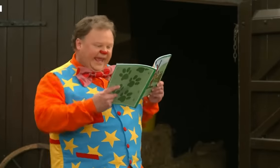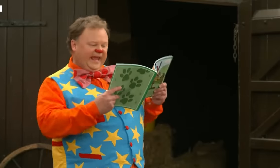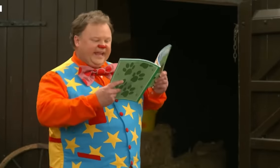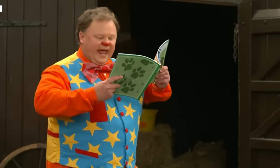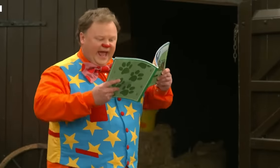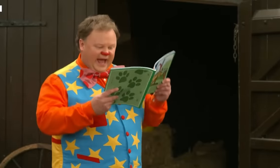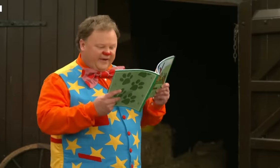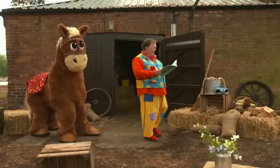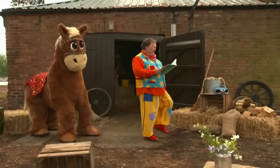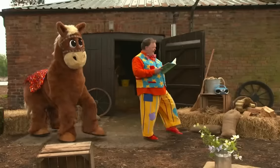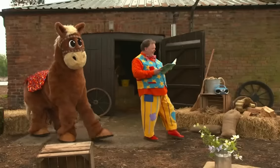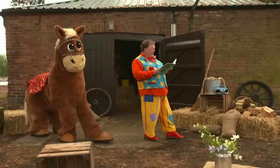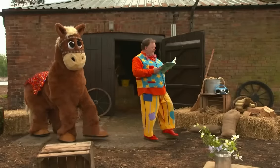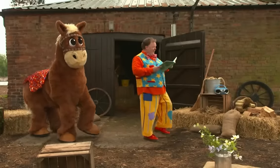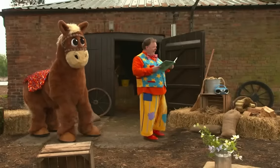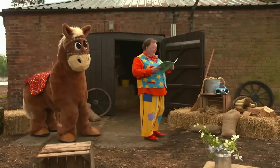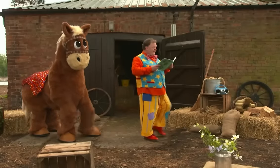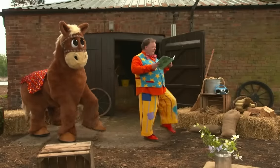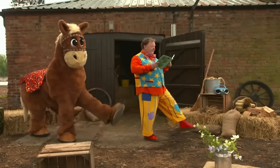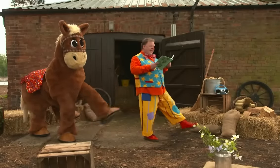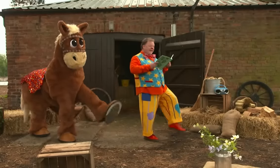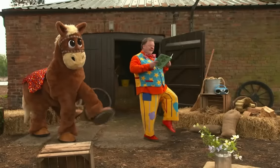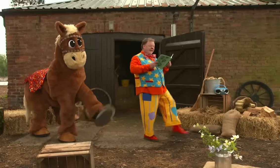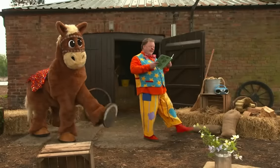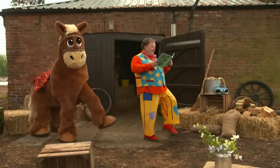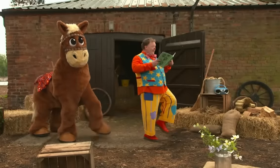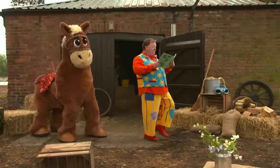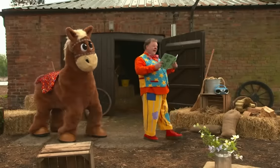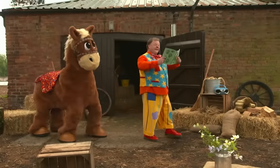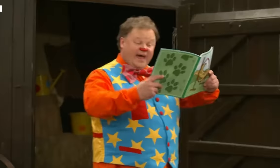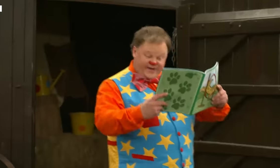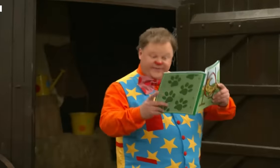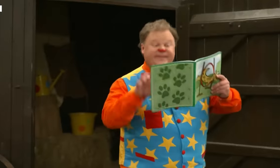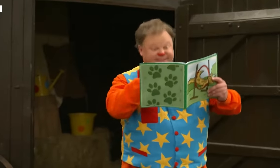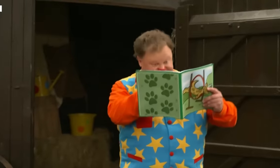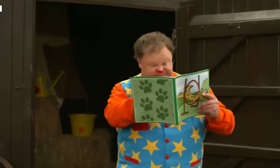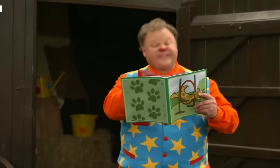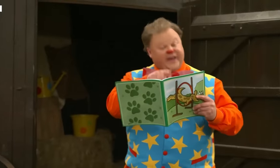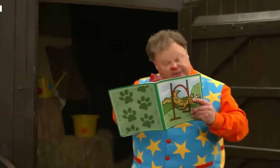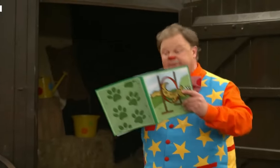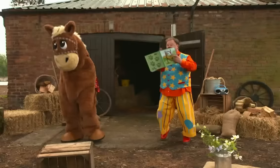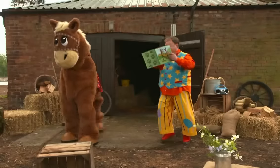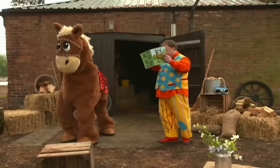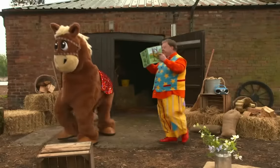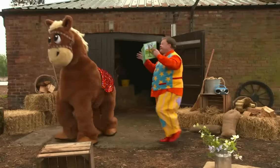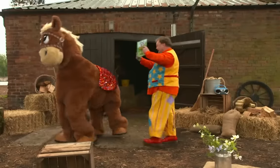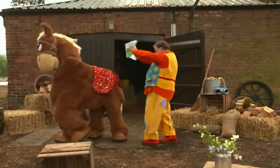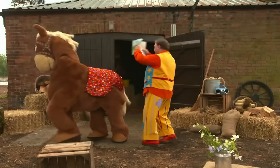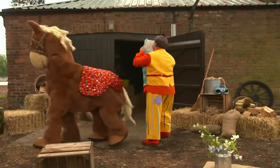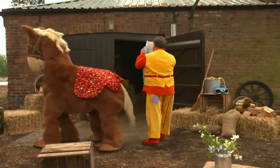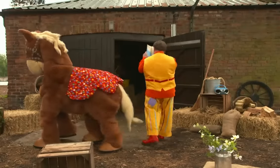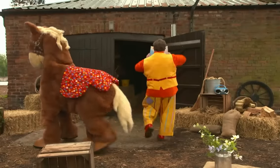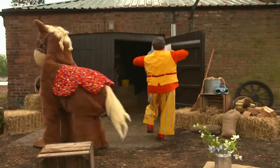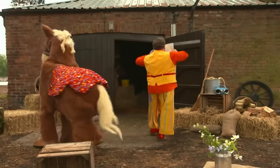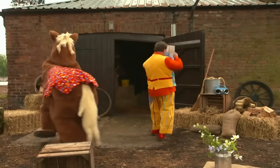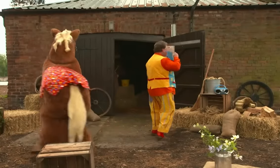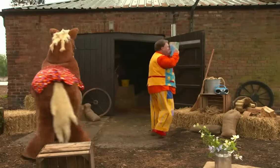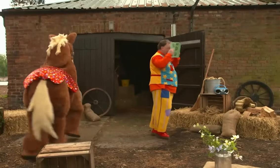In, out, in, out. You shake it all about. Oh, you do the hokey-cokey and you turn